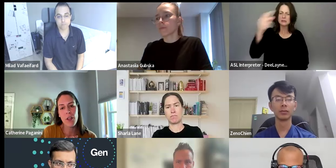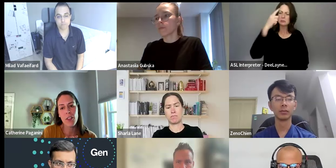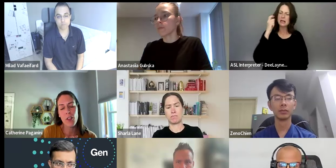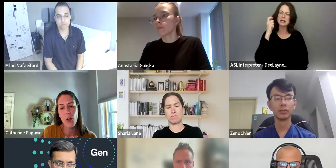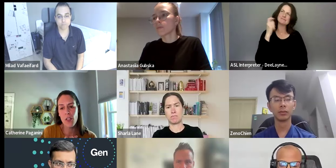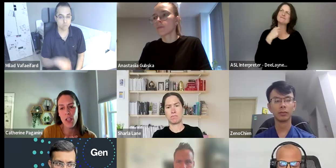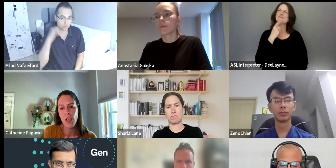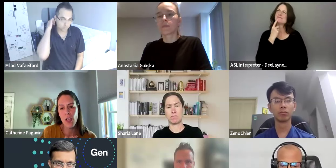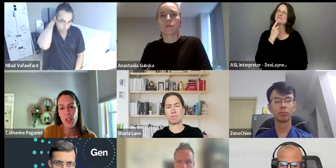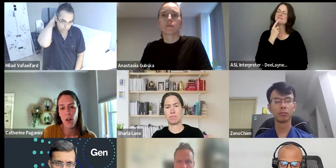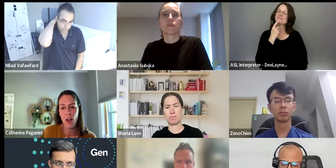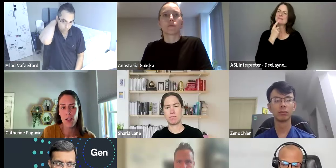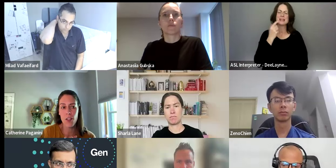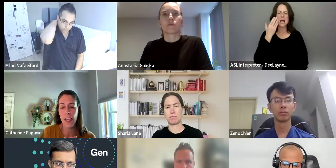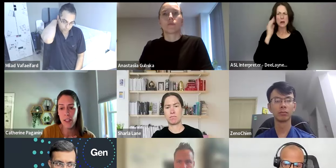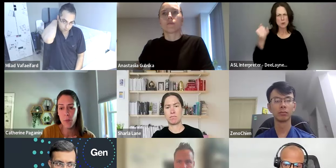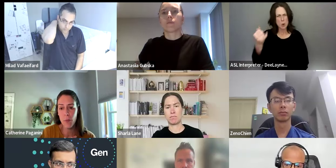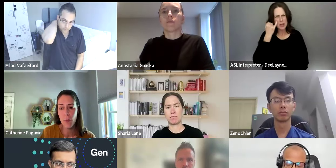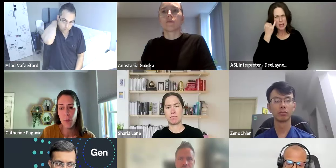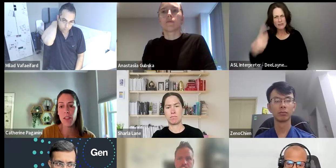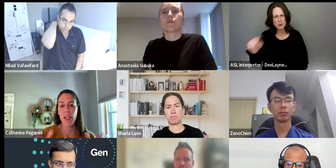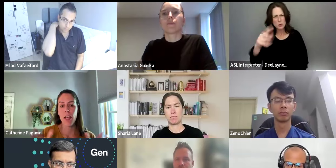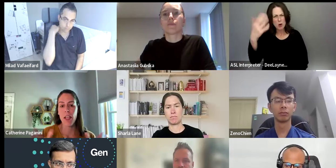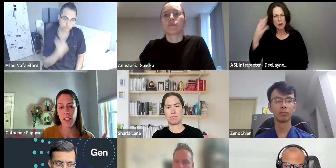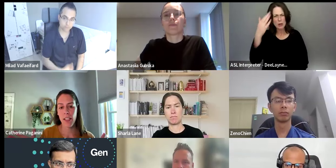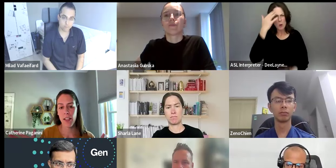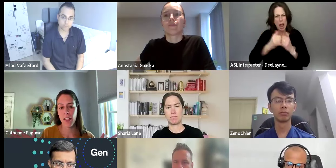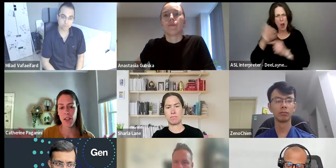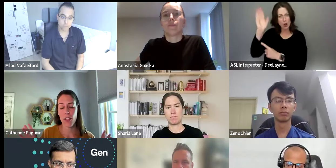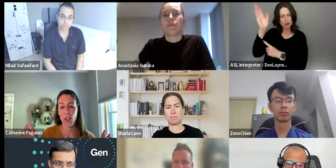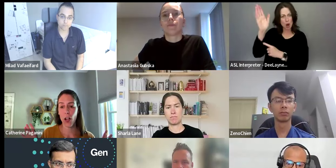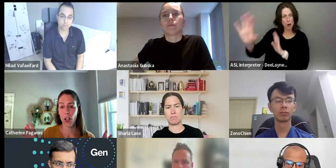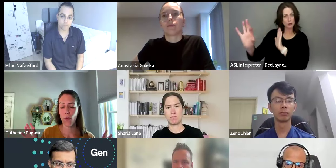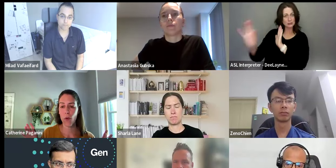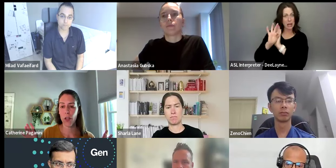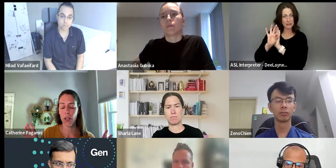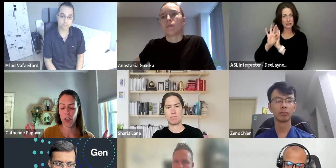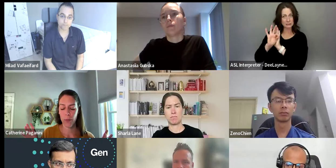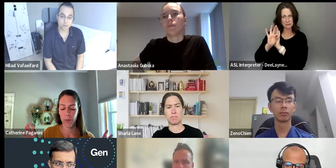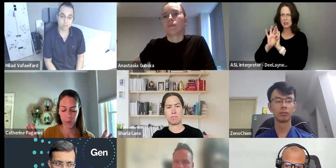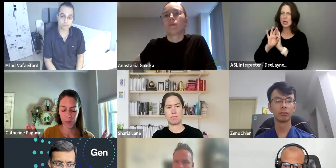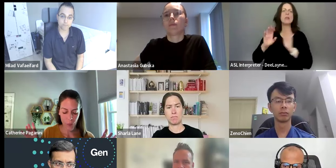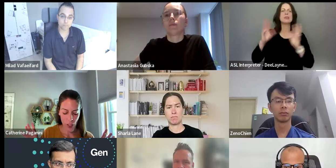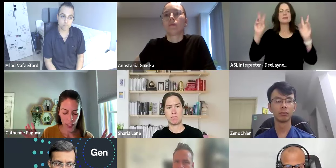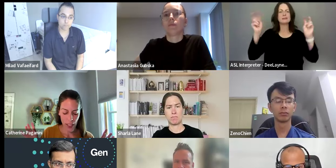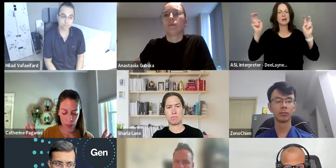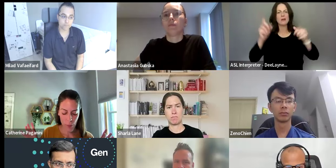the way I don't know if everyone knows how talks are selected, but basically there is a call